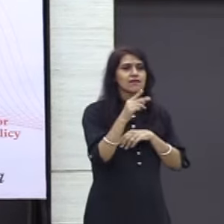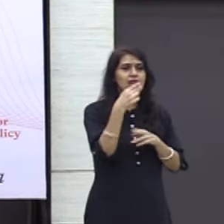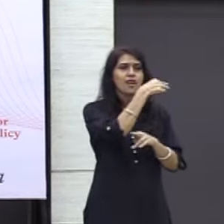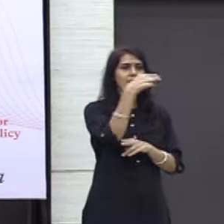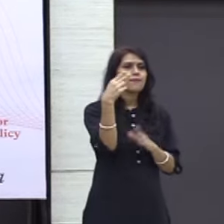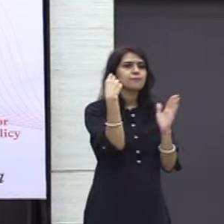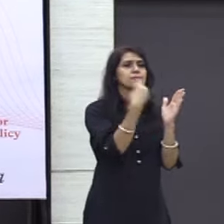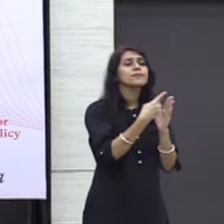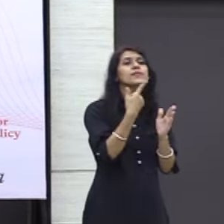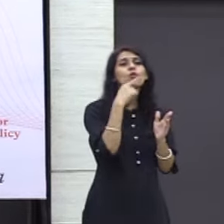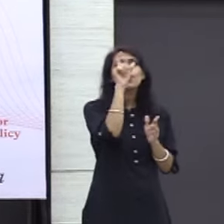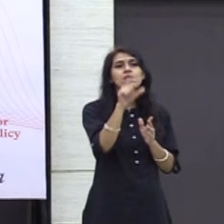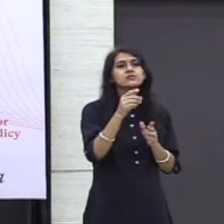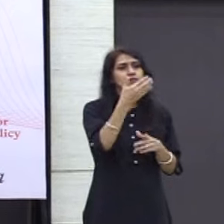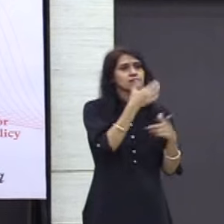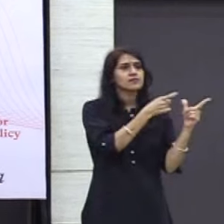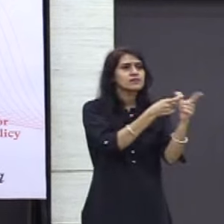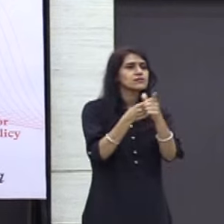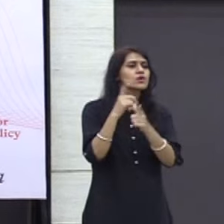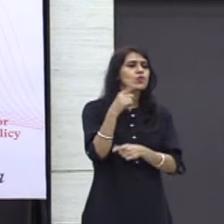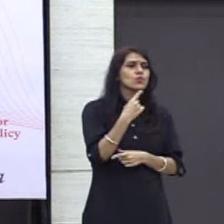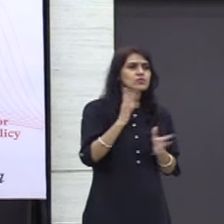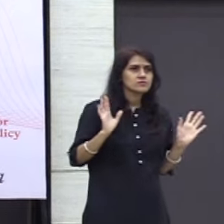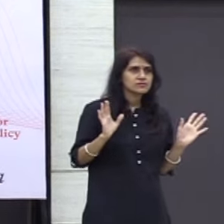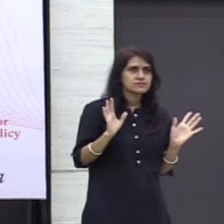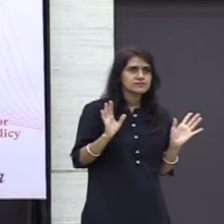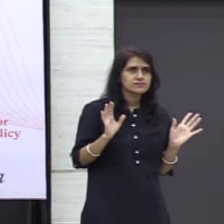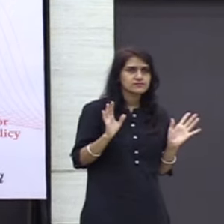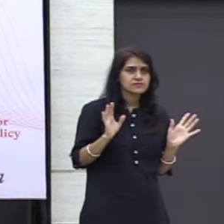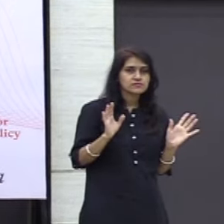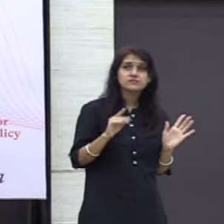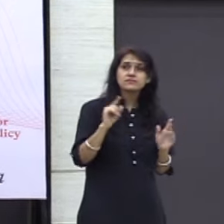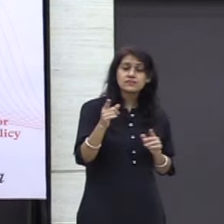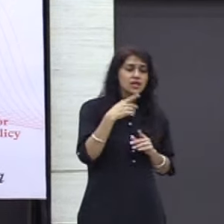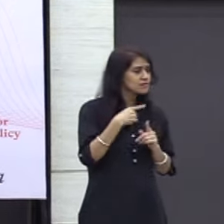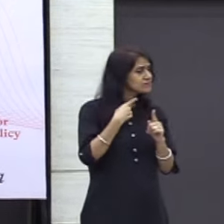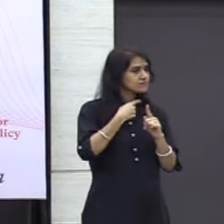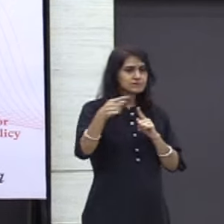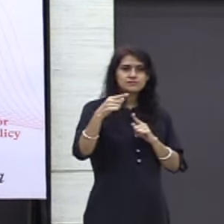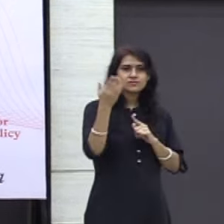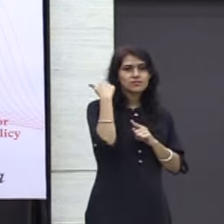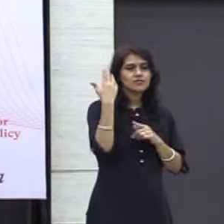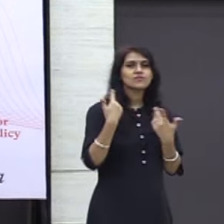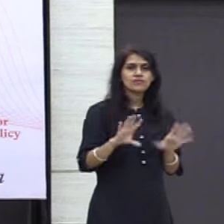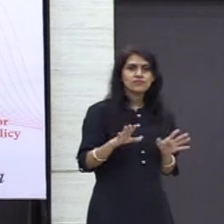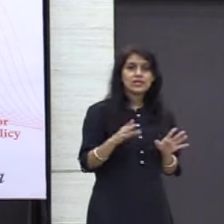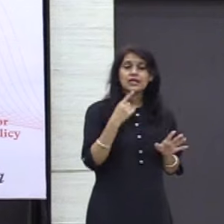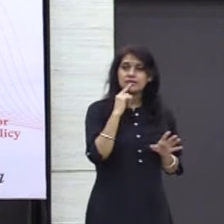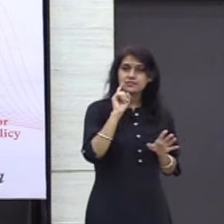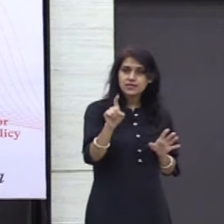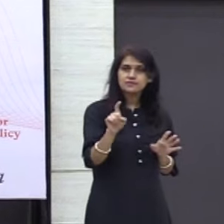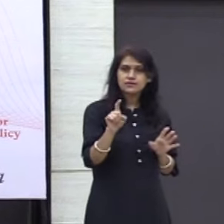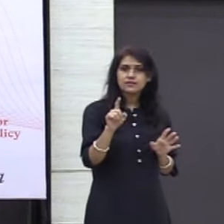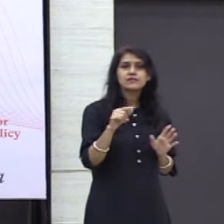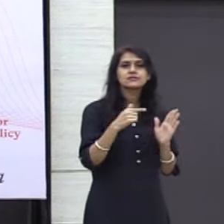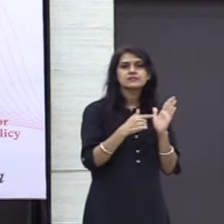the terrorist. Oh. Right? And if you'll see, I opposed that. And I said that, look,